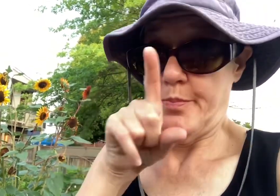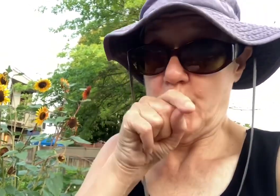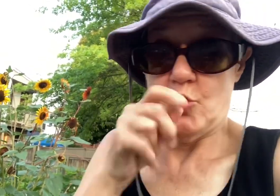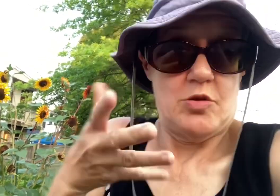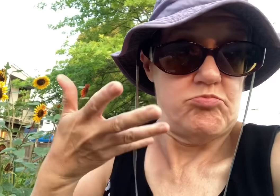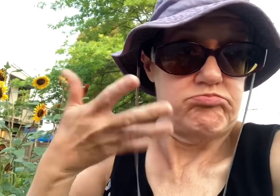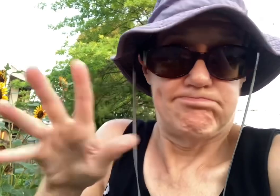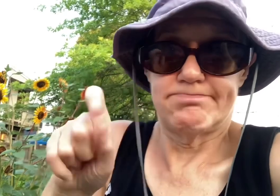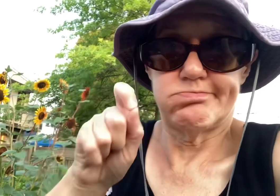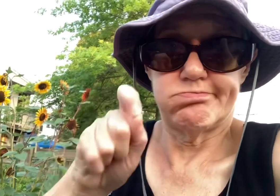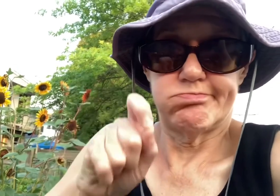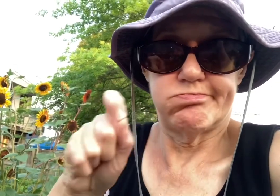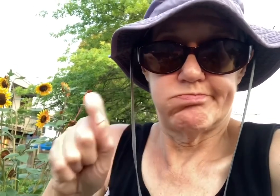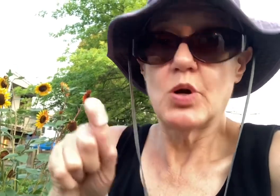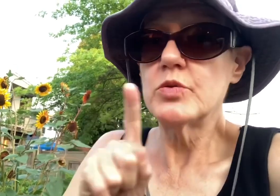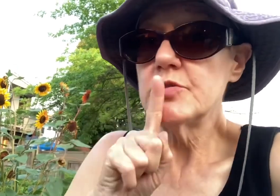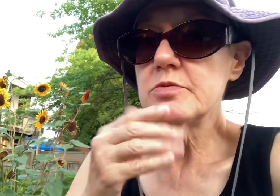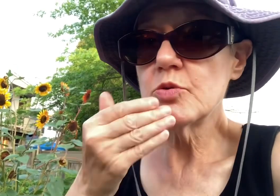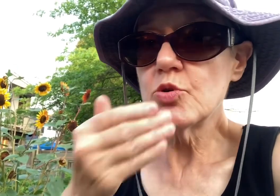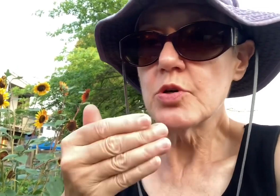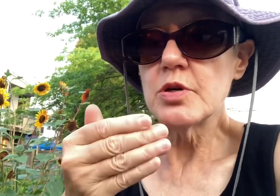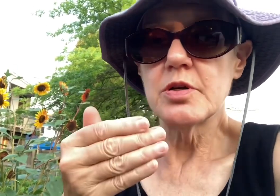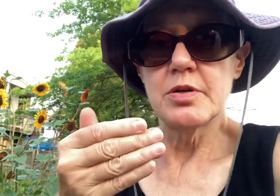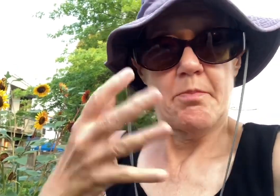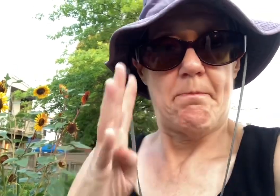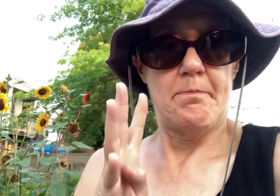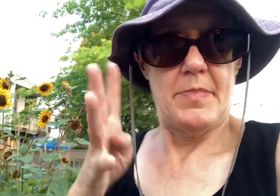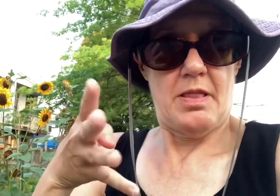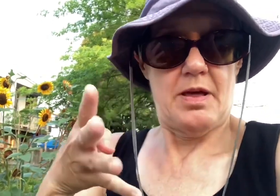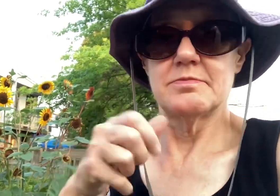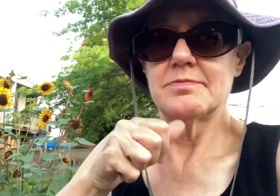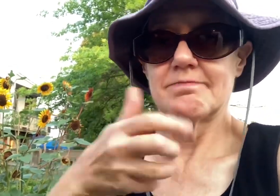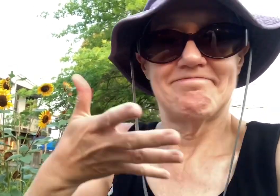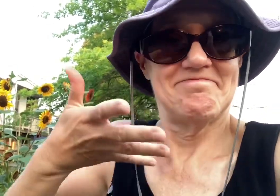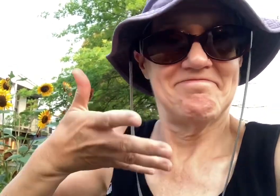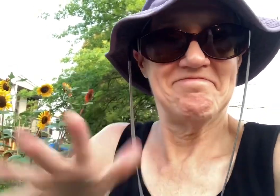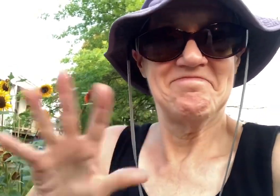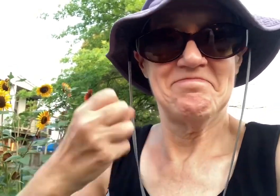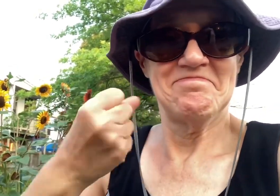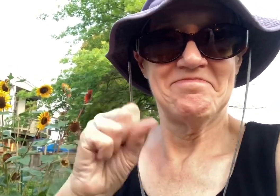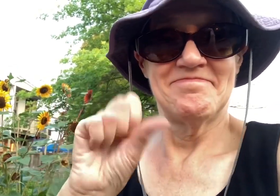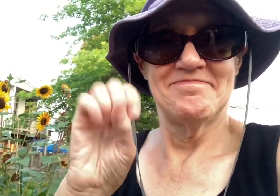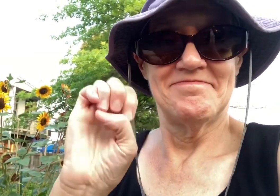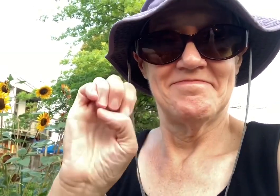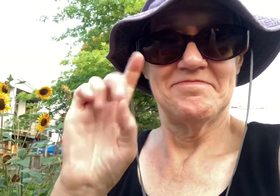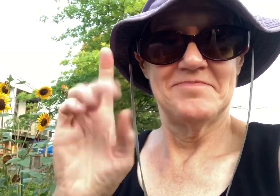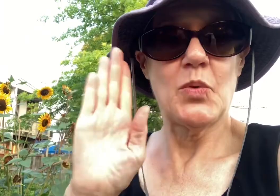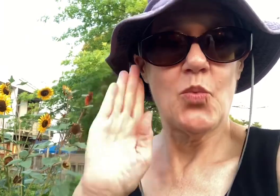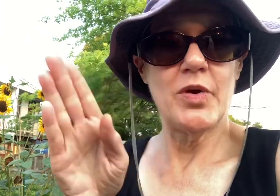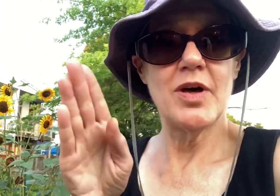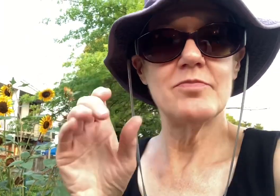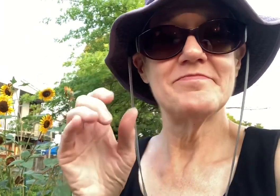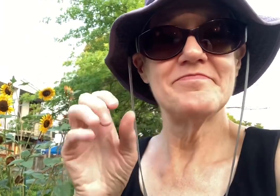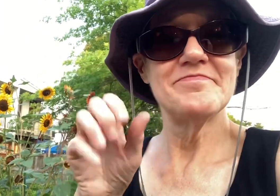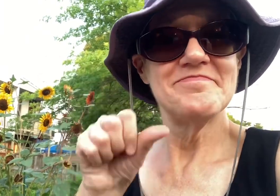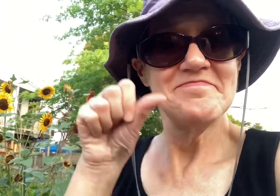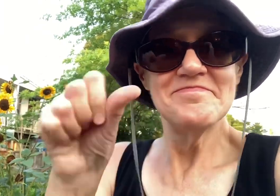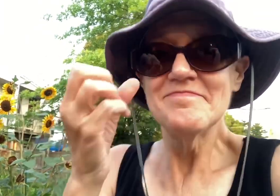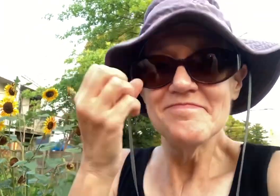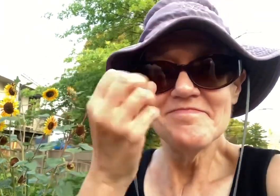side. But the birds have already taken care of all the seeds from that first blossom, and that's good